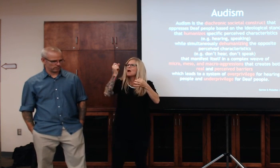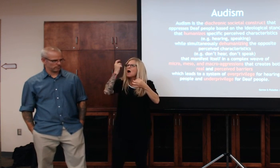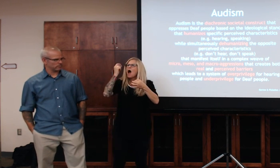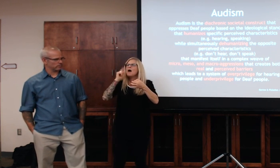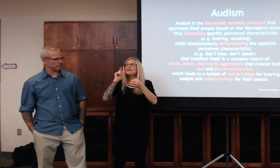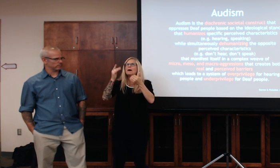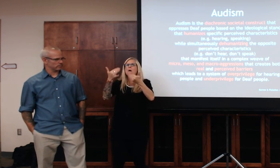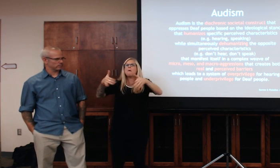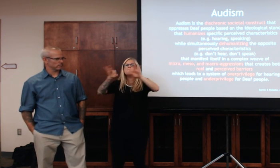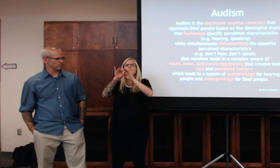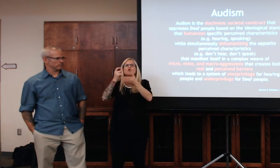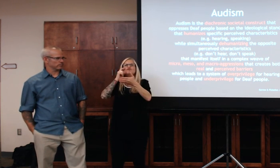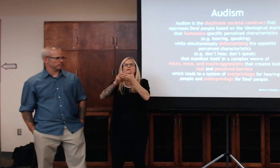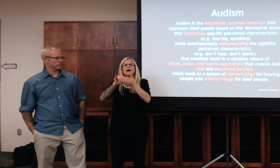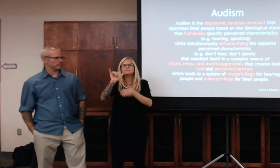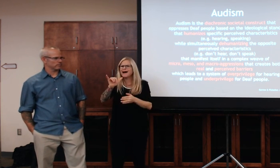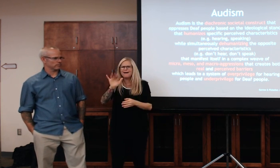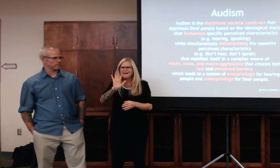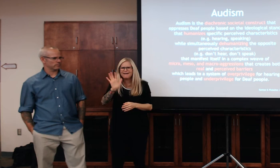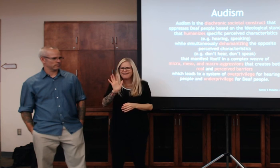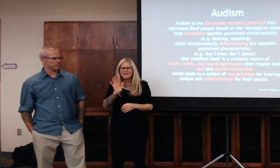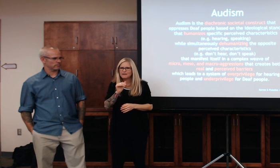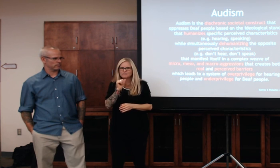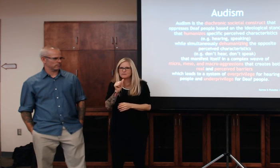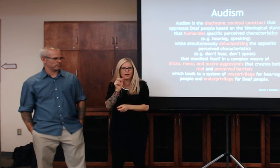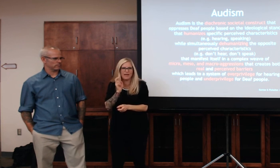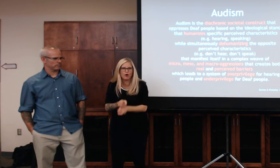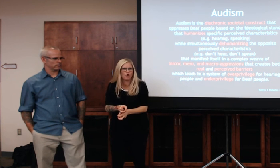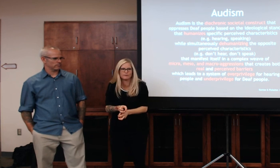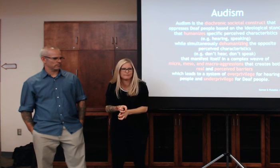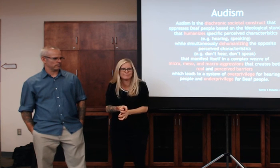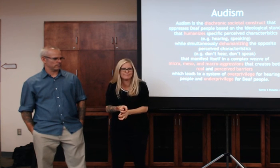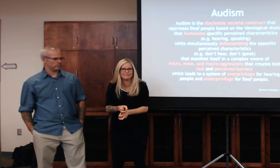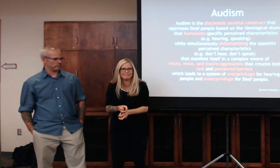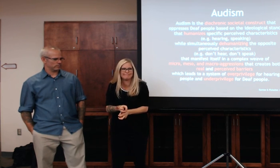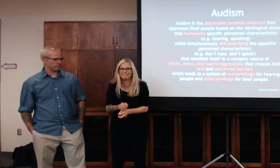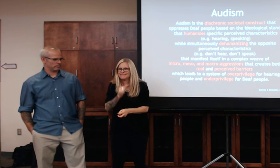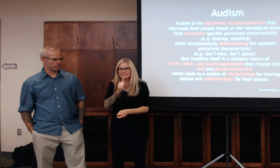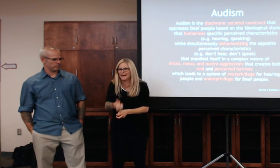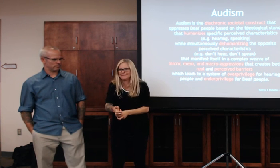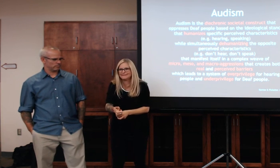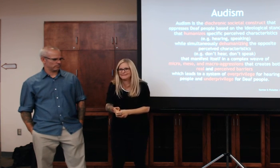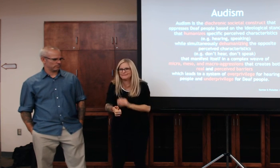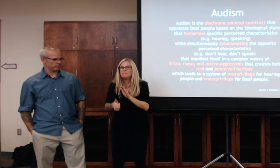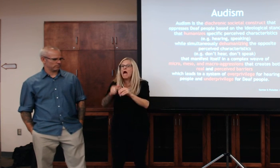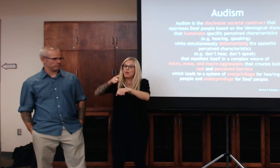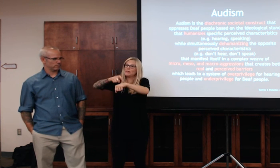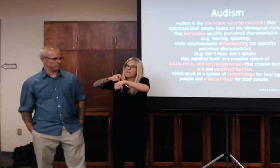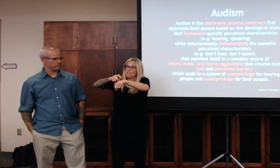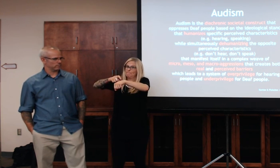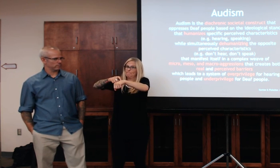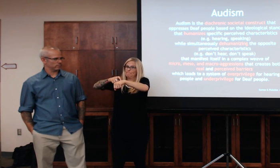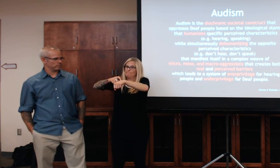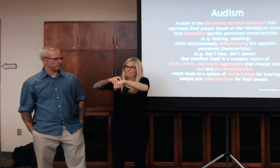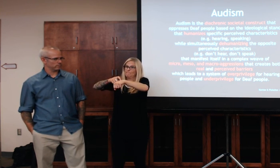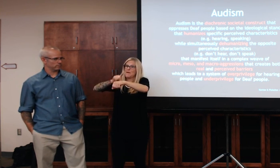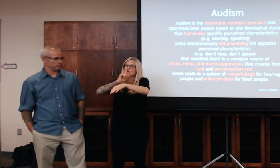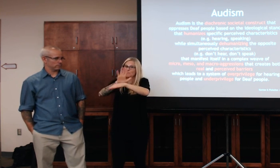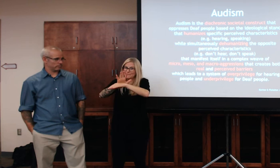connection. It's important to recognize that it's not that hard. It really is not that hard. The time and the